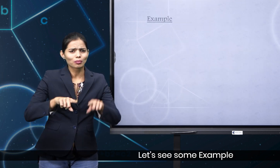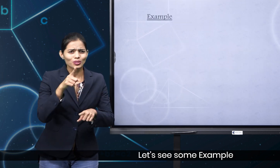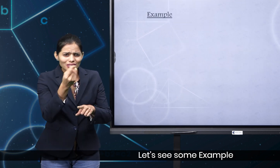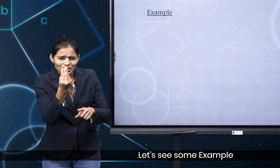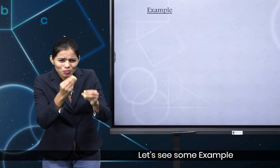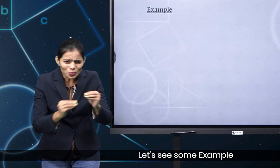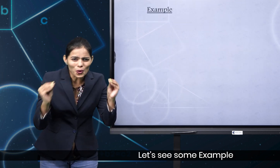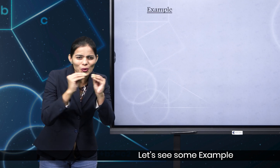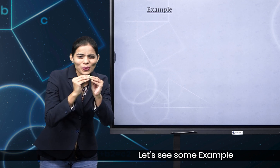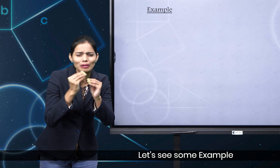Let's see some example.